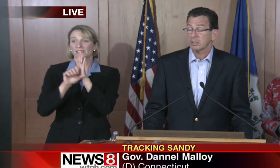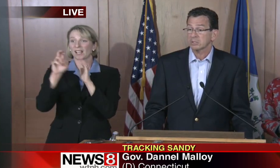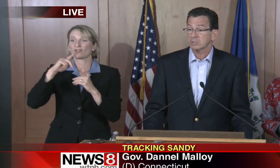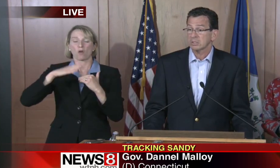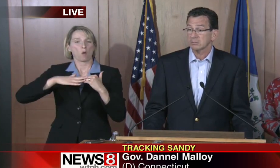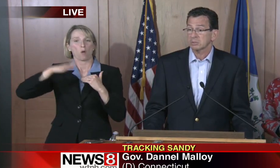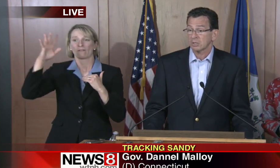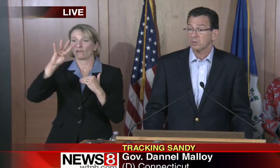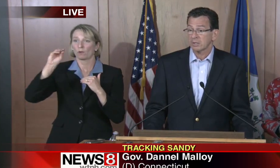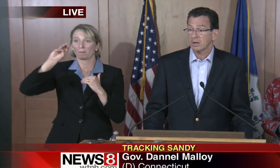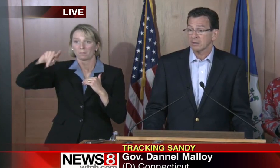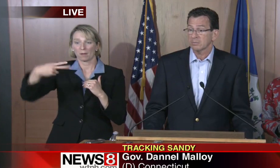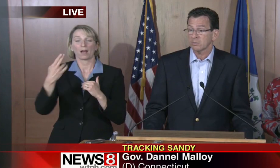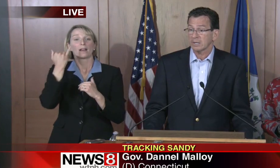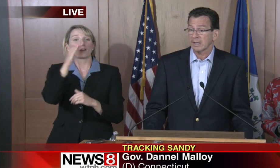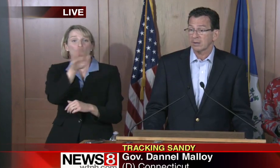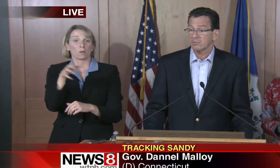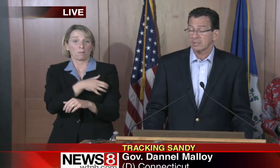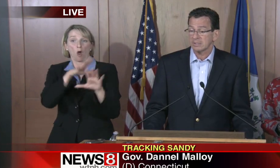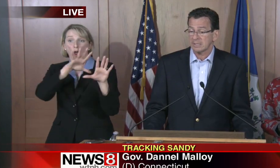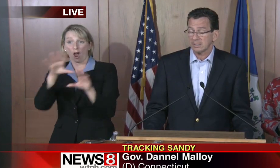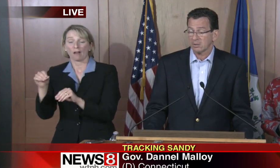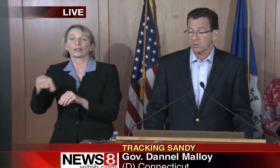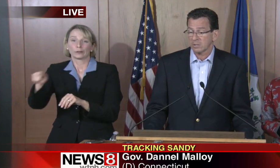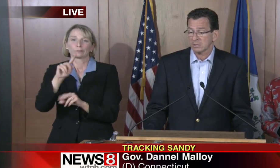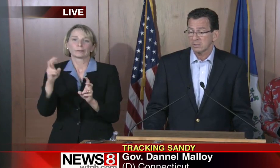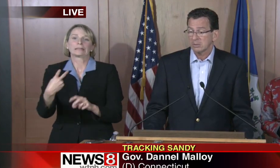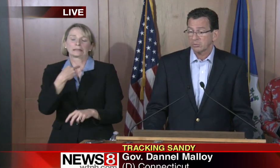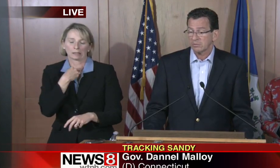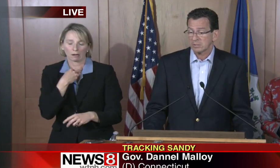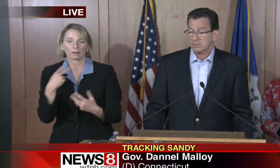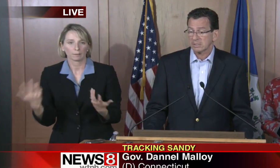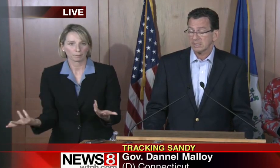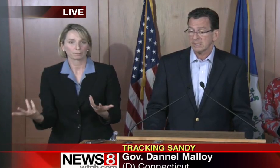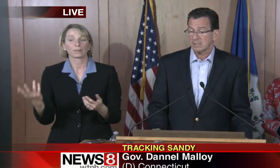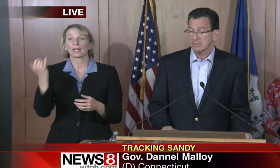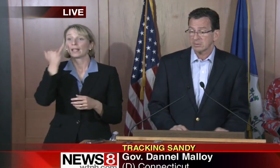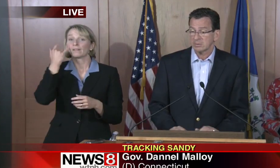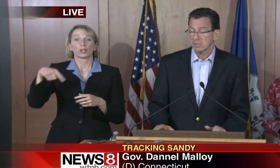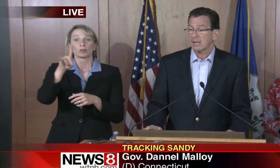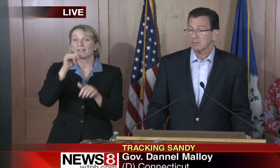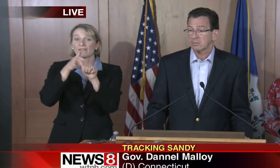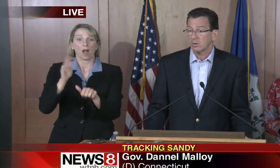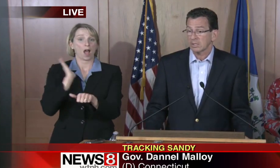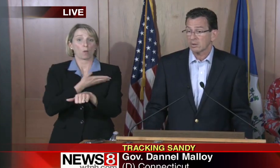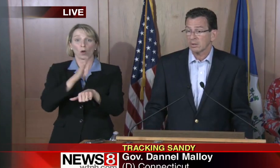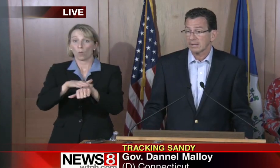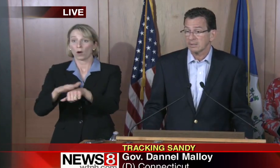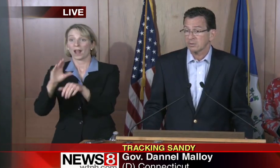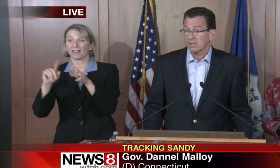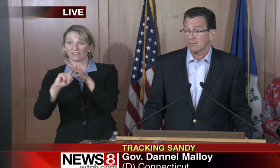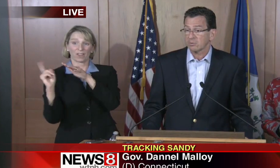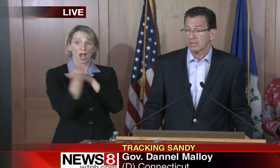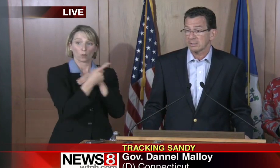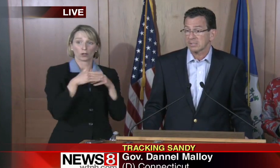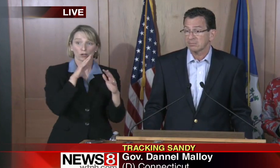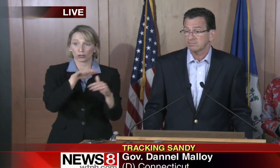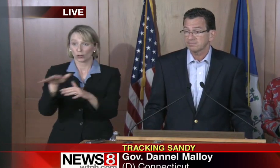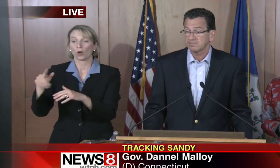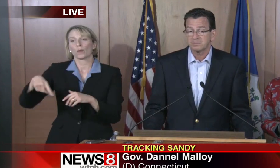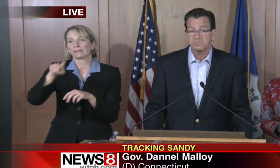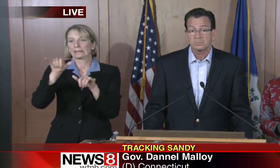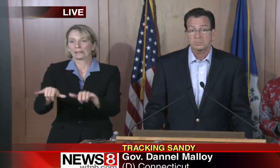are pretty much stuck where they are right now. If they didn't heed our warnings previously, they're going to have to, in all likelihood, they'll have to ride